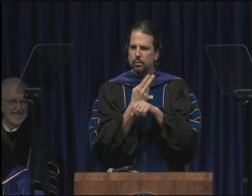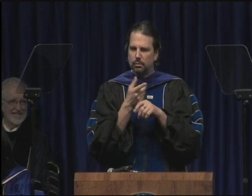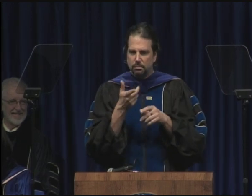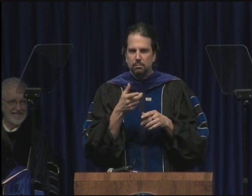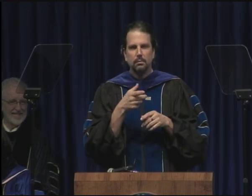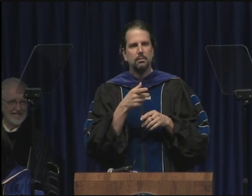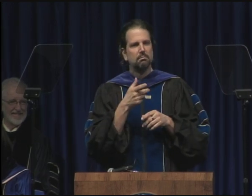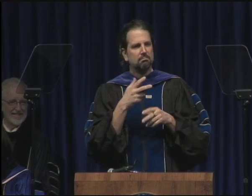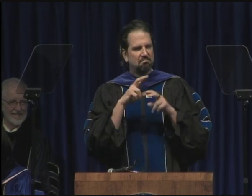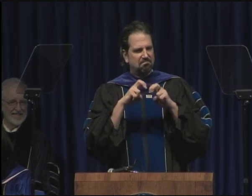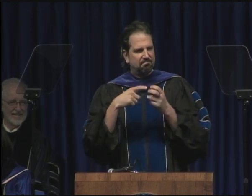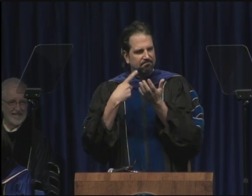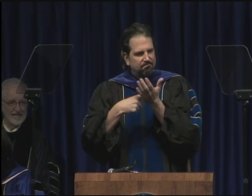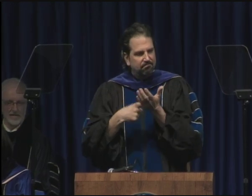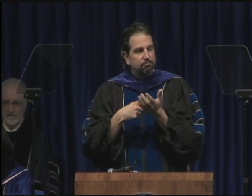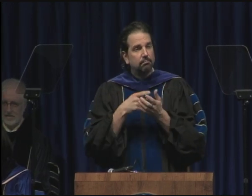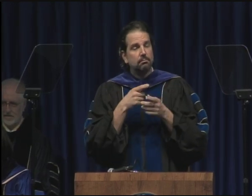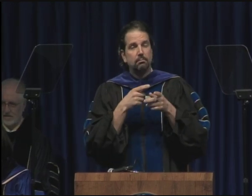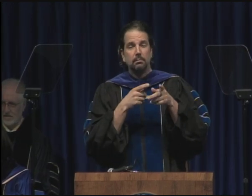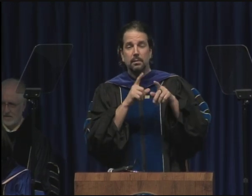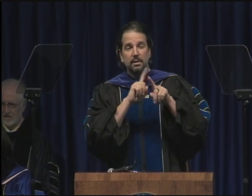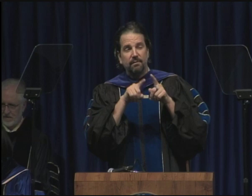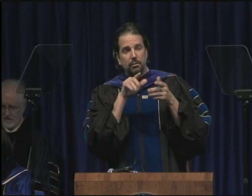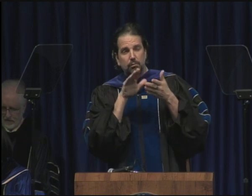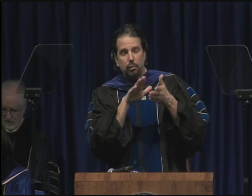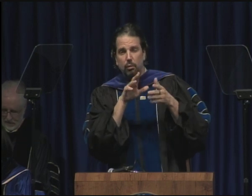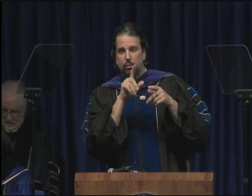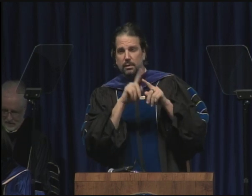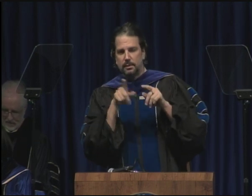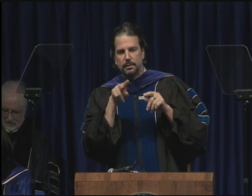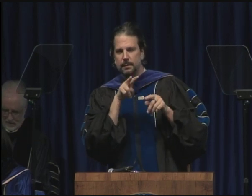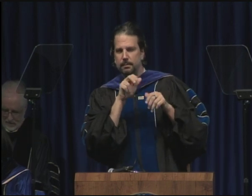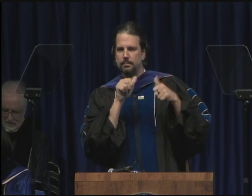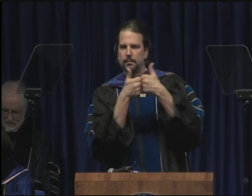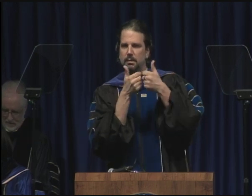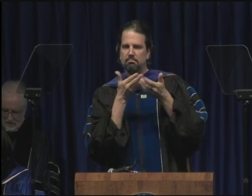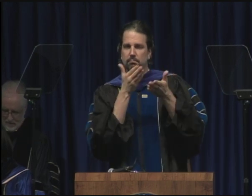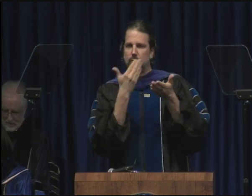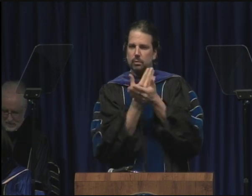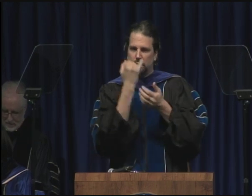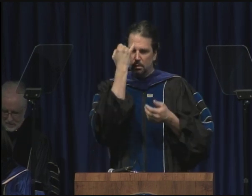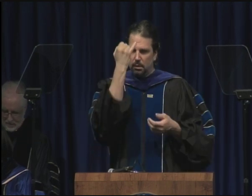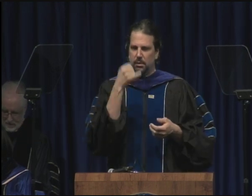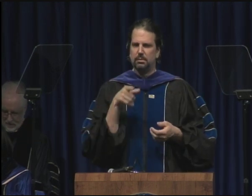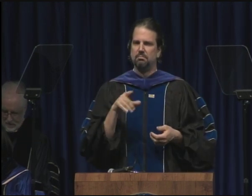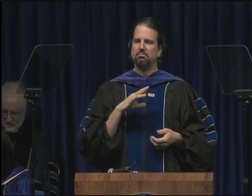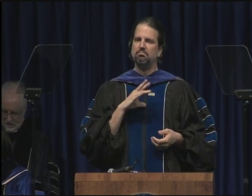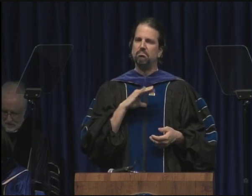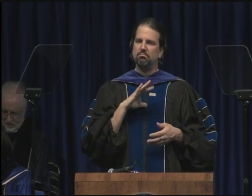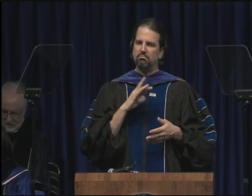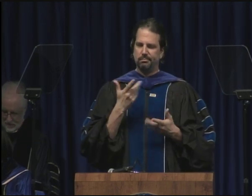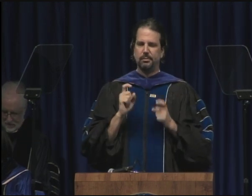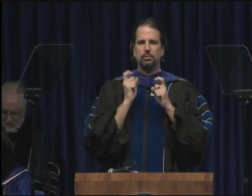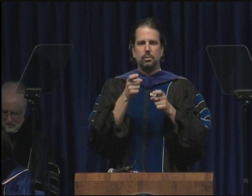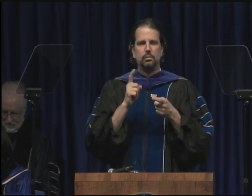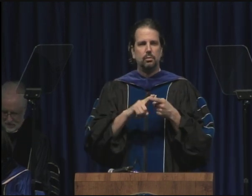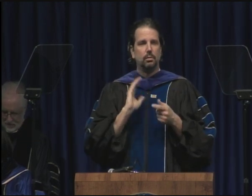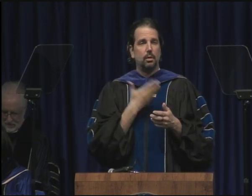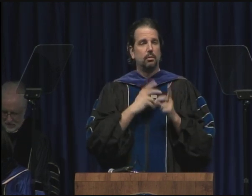immersing herself into discussions of language structure and use, and clearly displaying analytic aptitude in her challenges